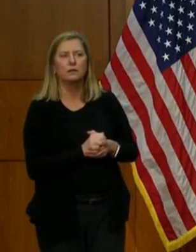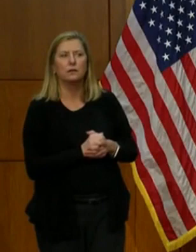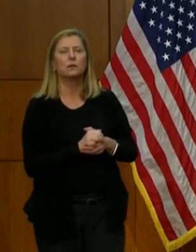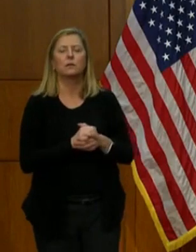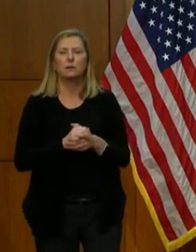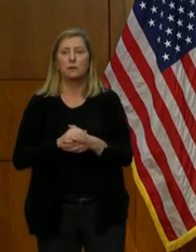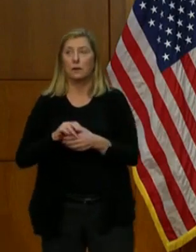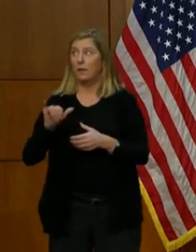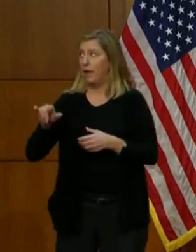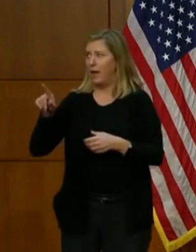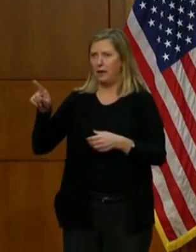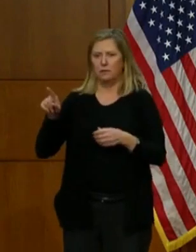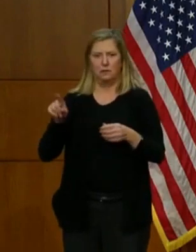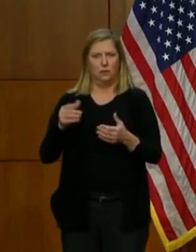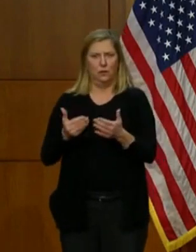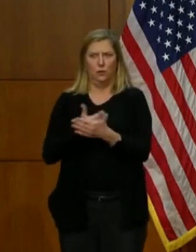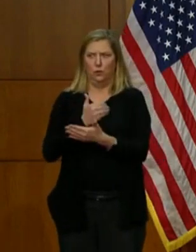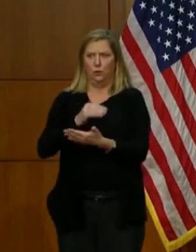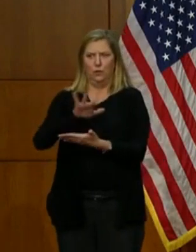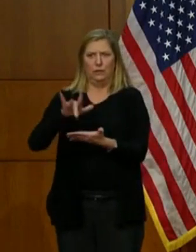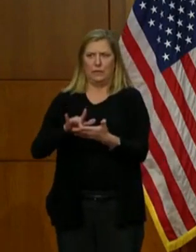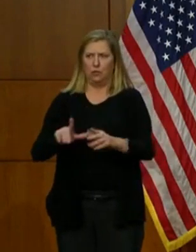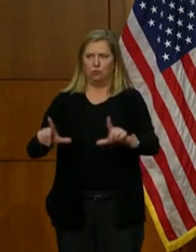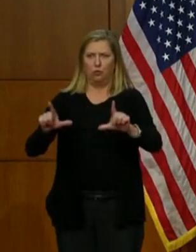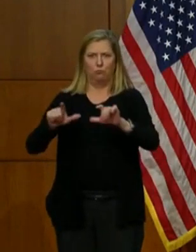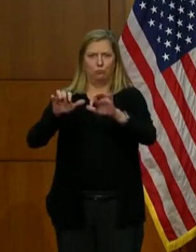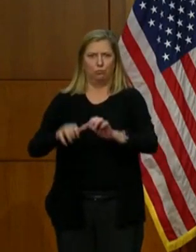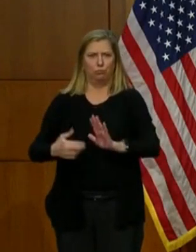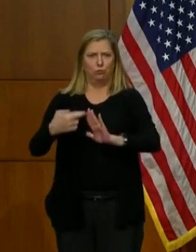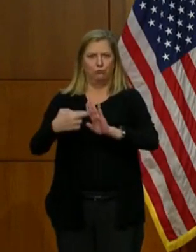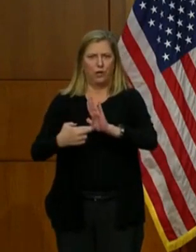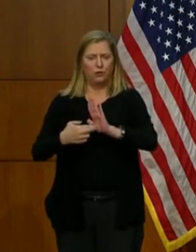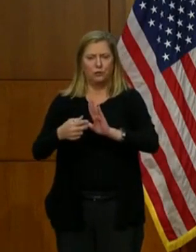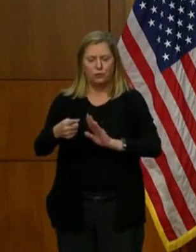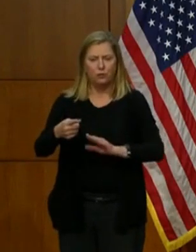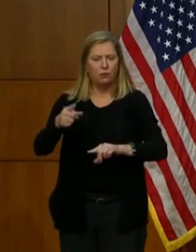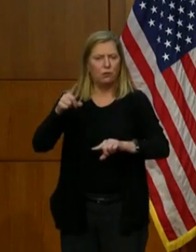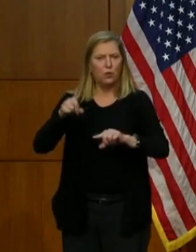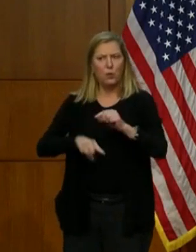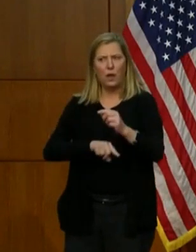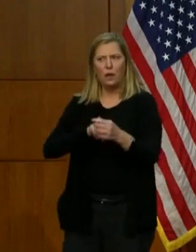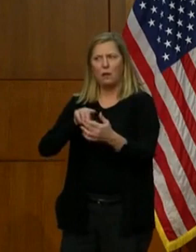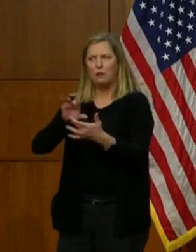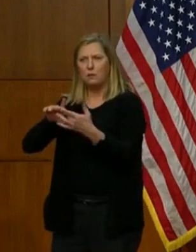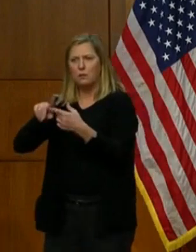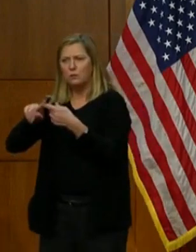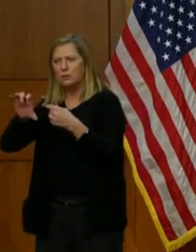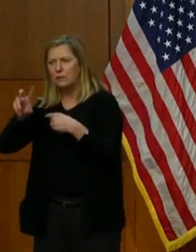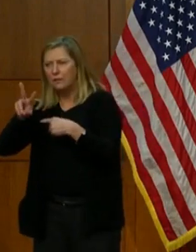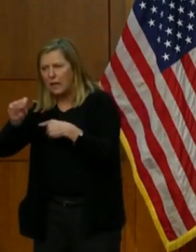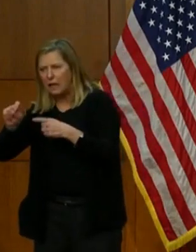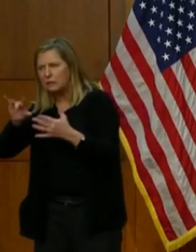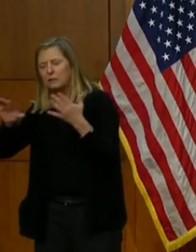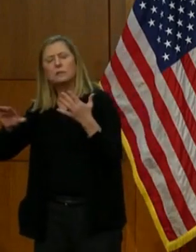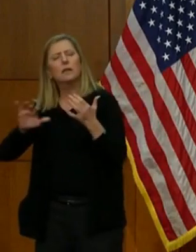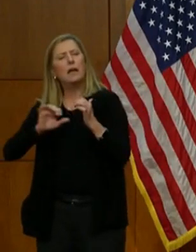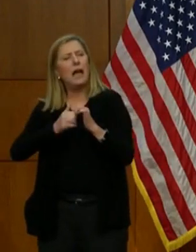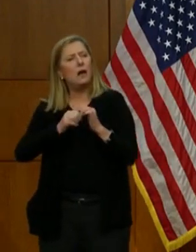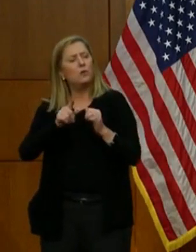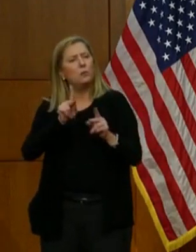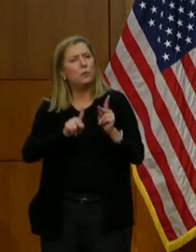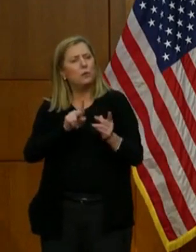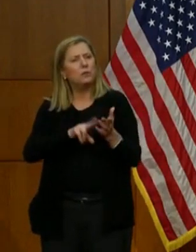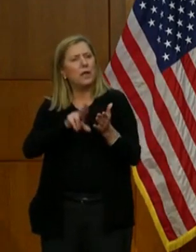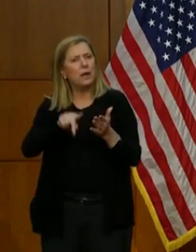CVS Pharmacy and I think any other providers. Can you talk about when people sign up for the system, what vaccines are they eligible for